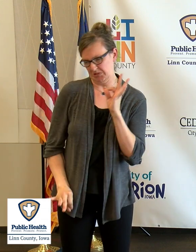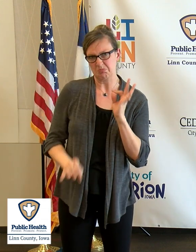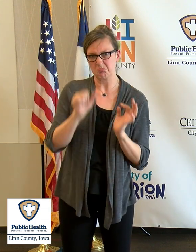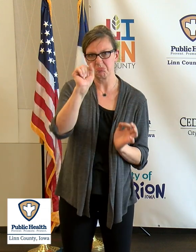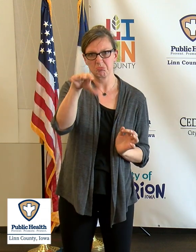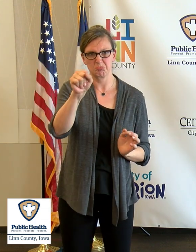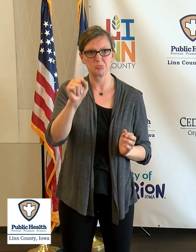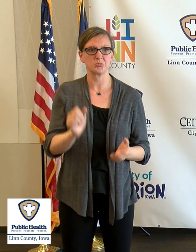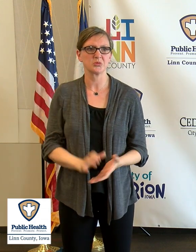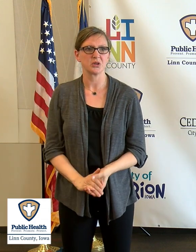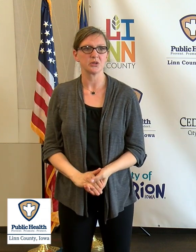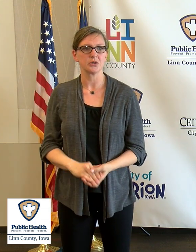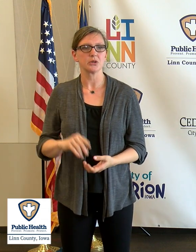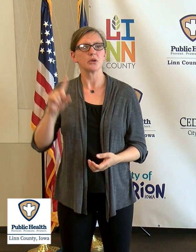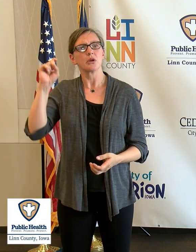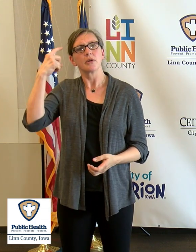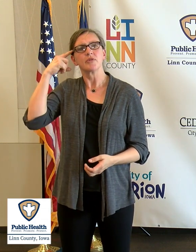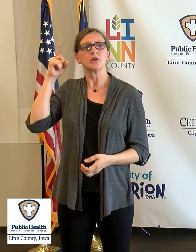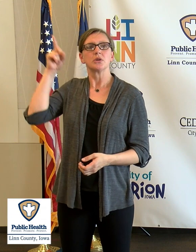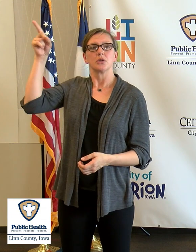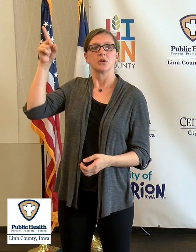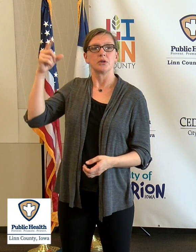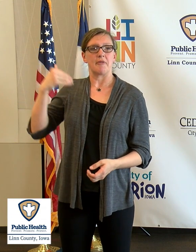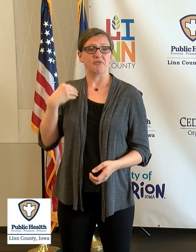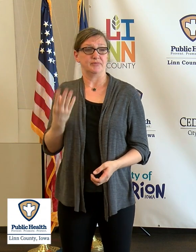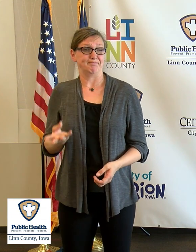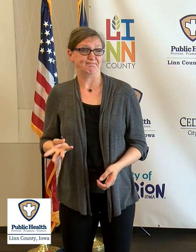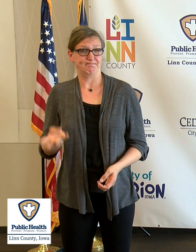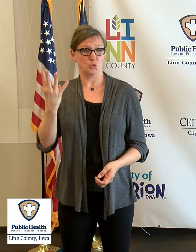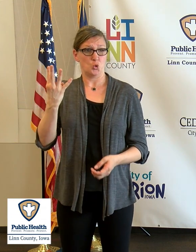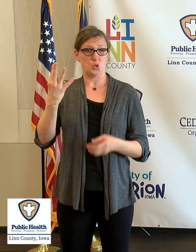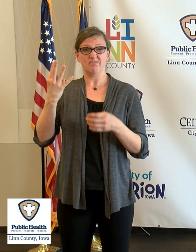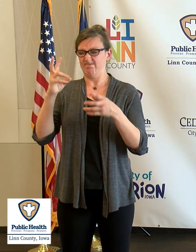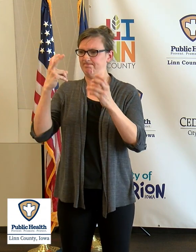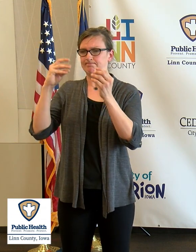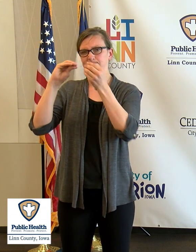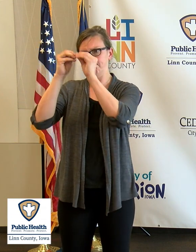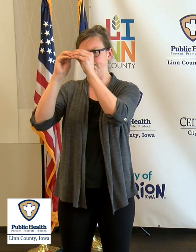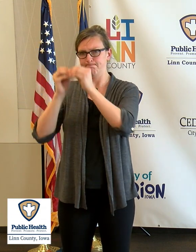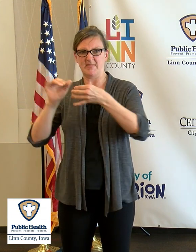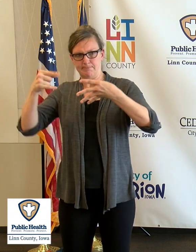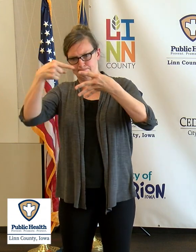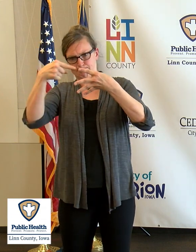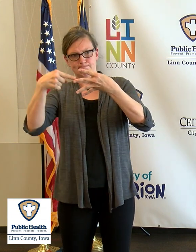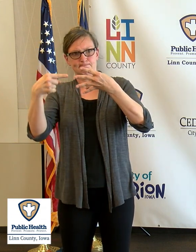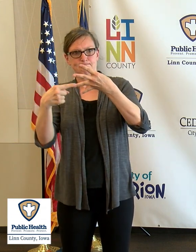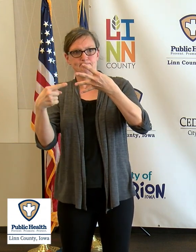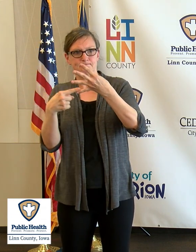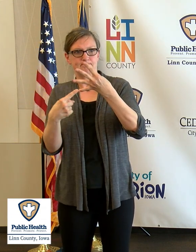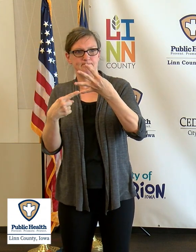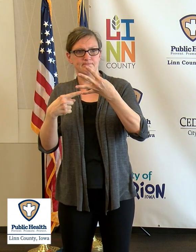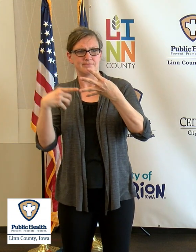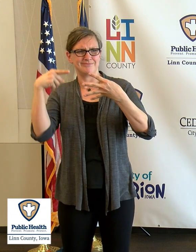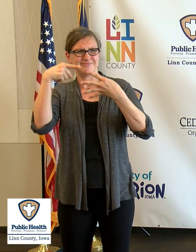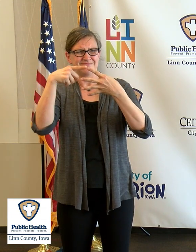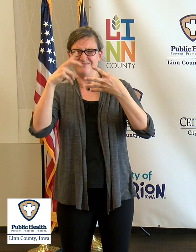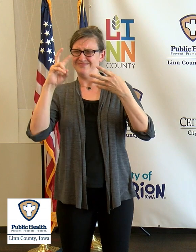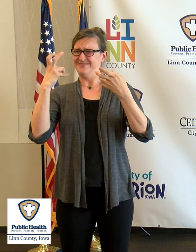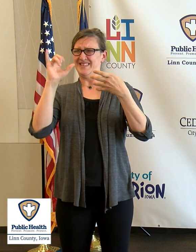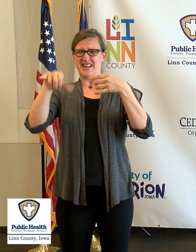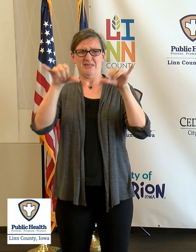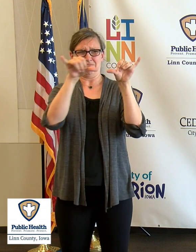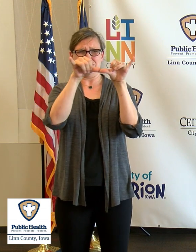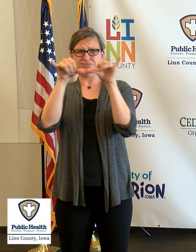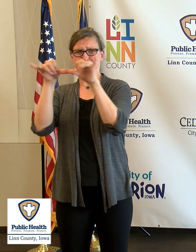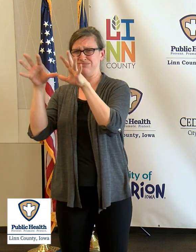governor has found 4 metrics to measure one of the most complex and far-reaching crises of our